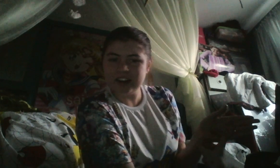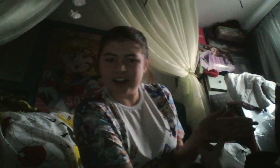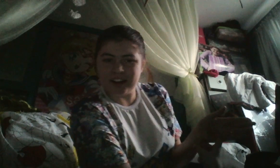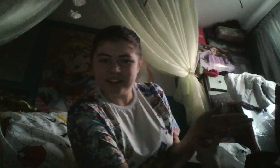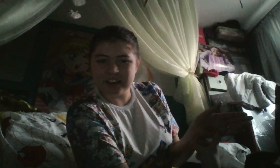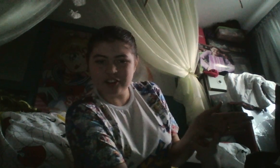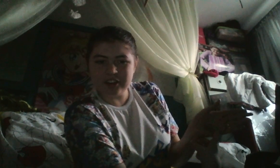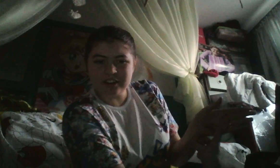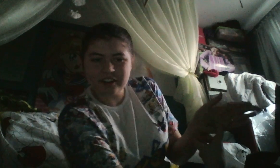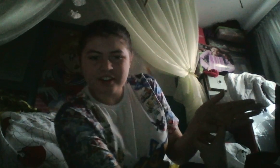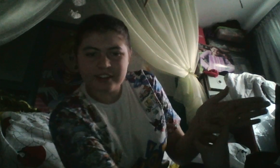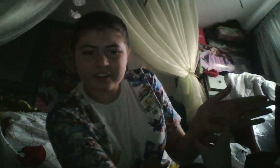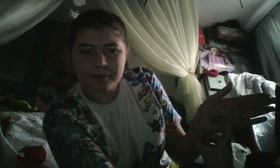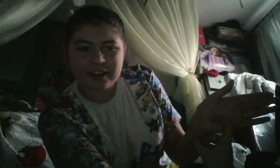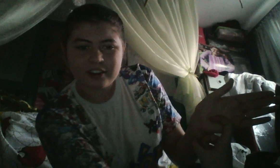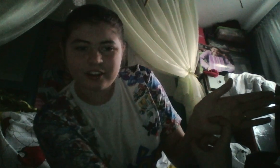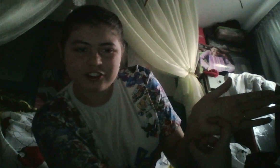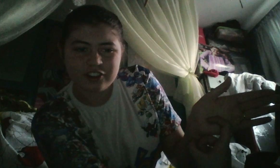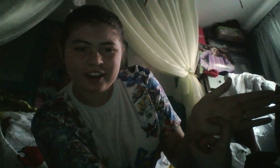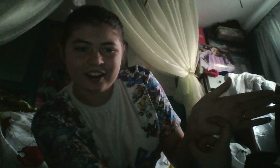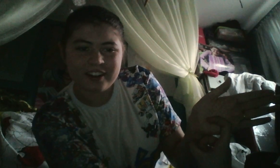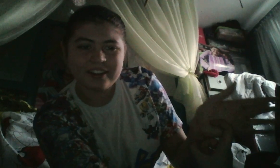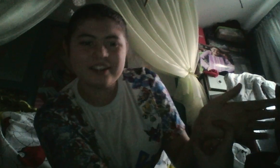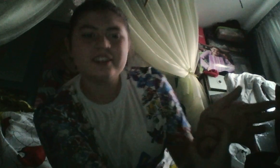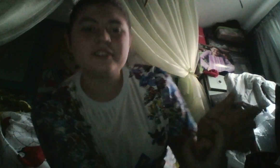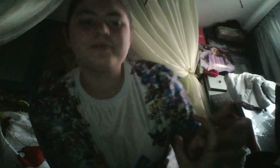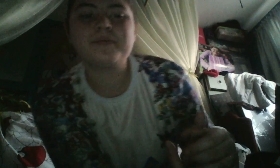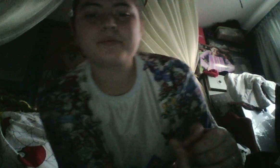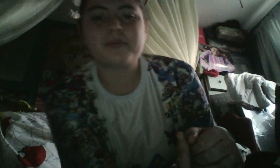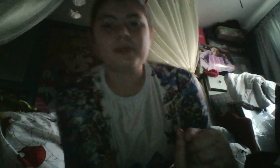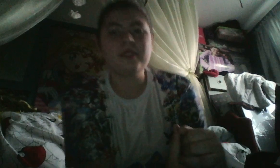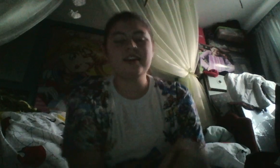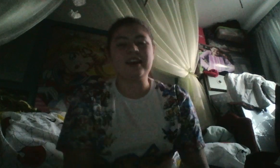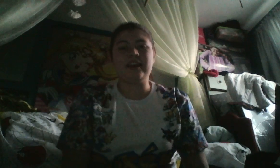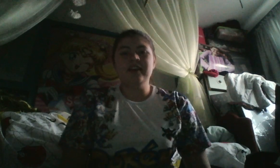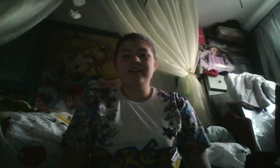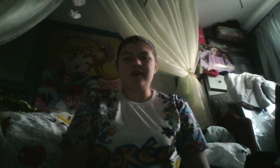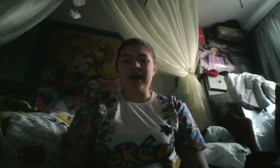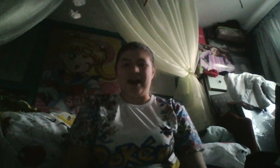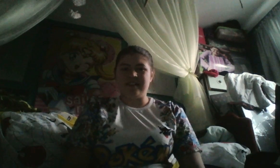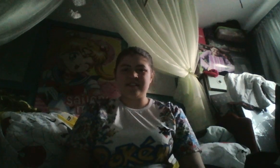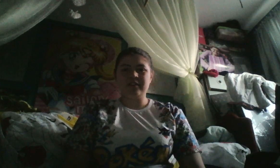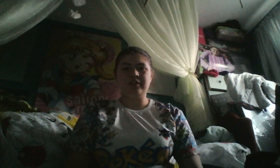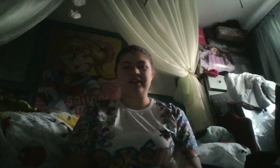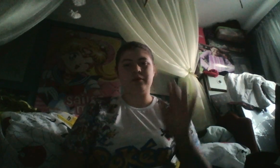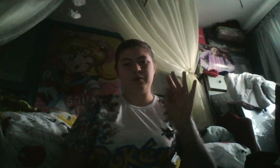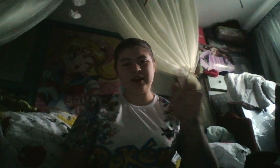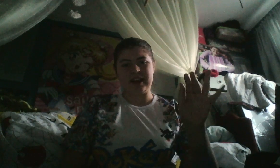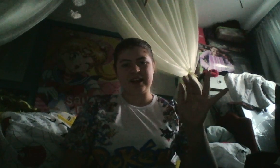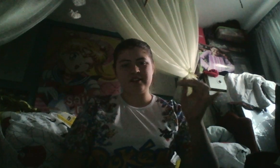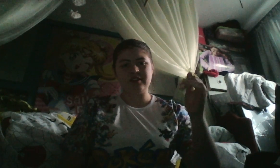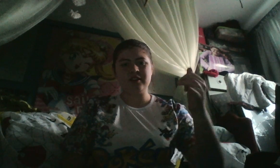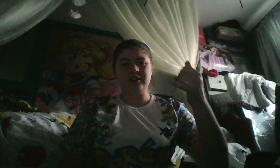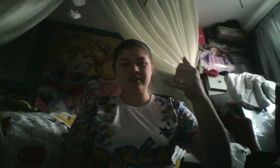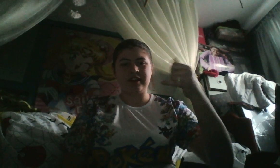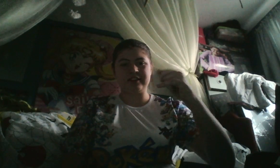R, like a drawn. See what I mean? A drawn R. Okay, so S. You take one hand, you take your